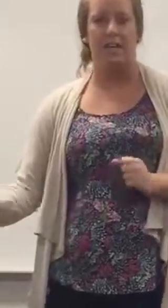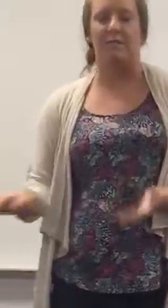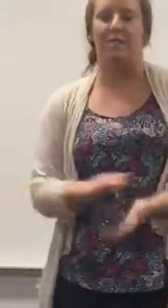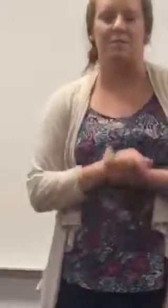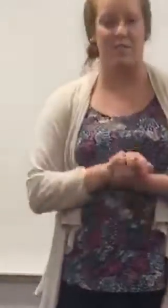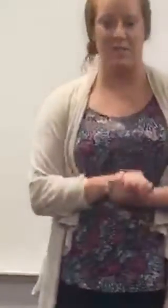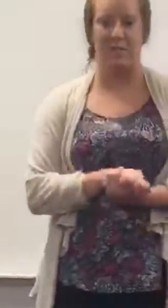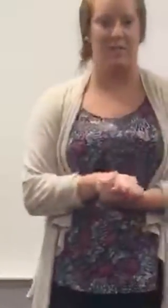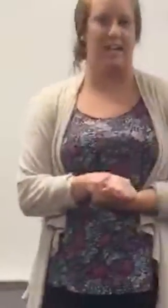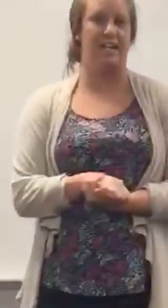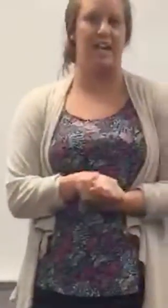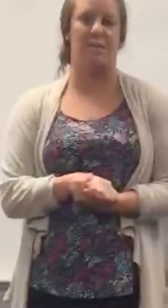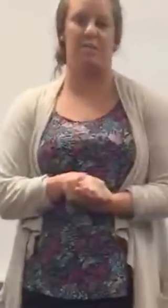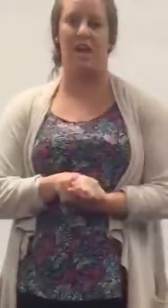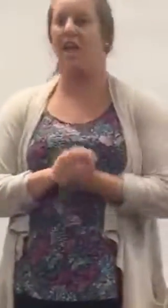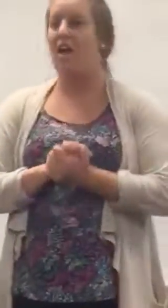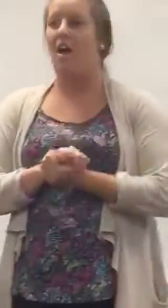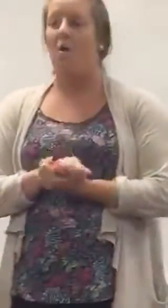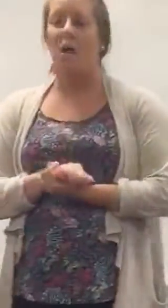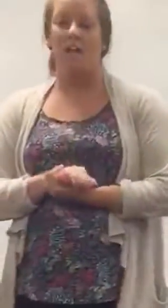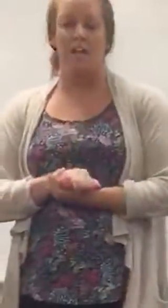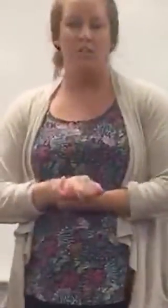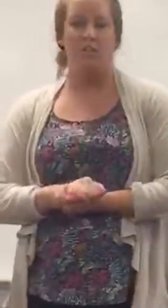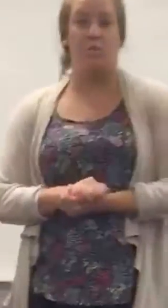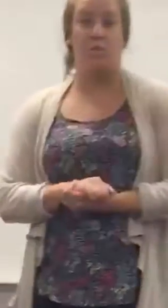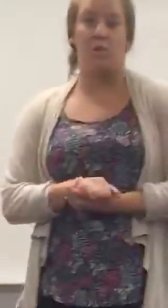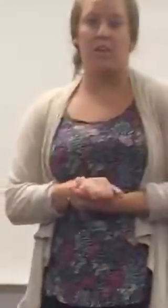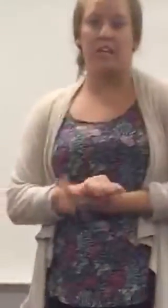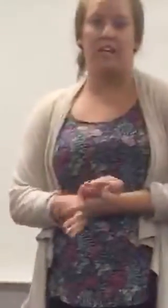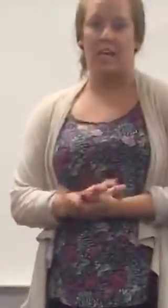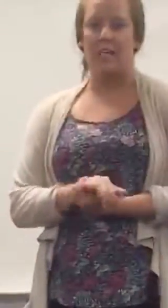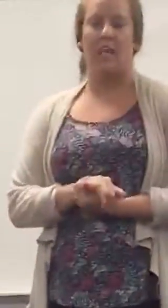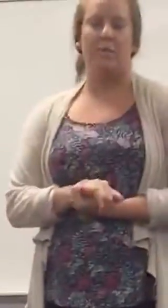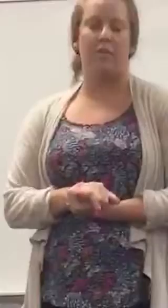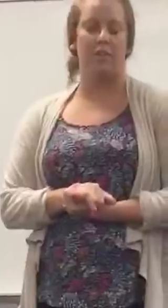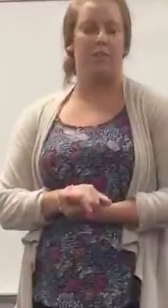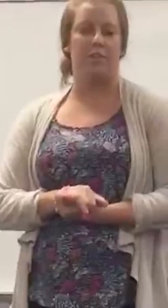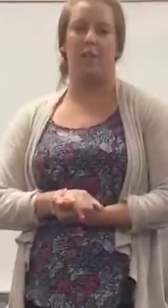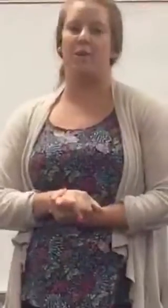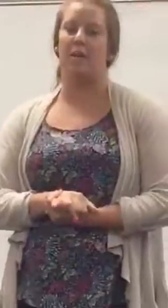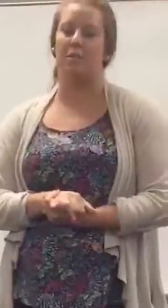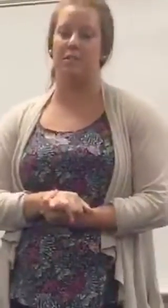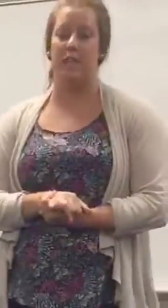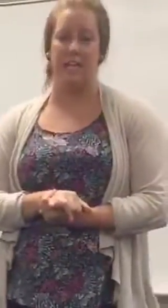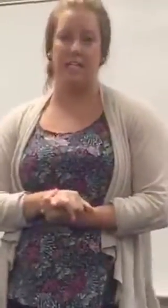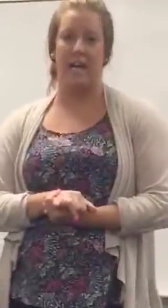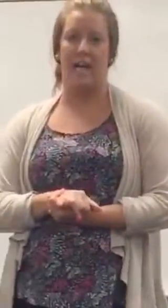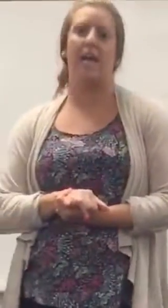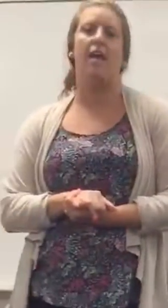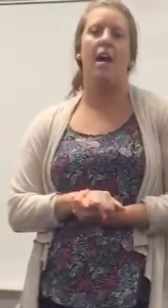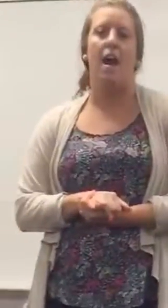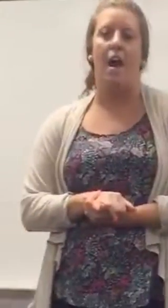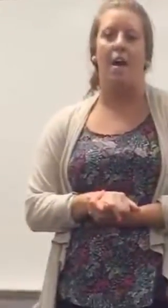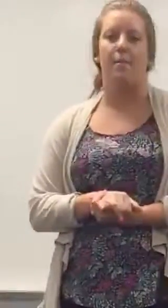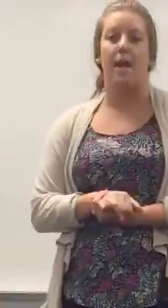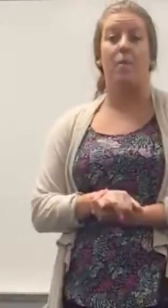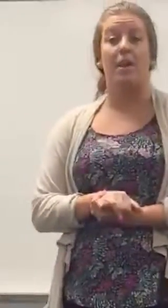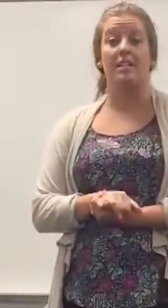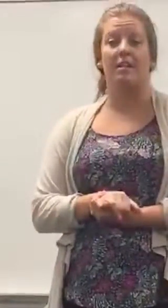morning. My name is Nicole Klein, and I'm going to be walking you through an engaging professional development opportunity today. I wanted to kind of